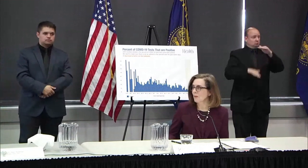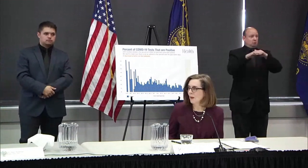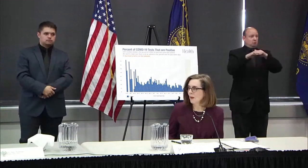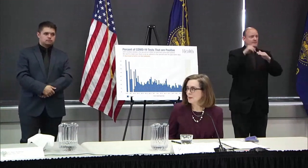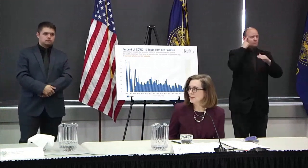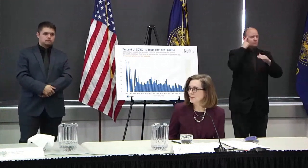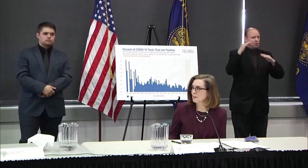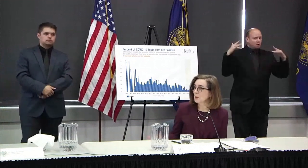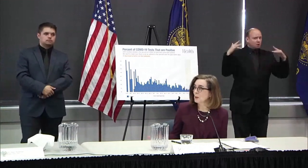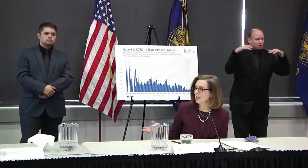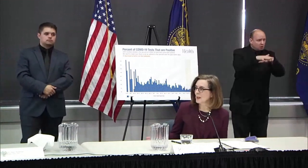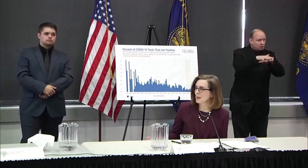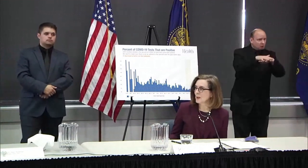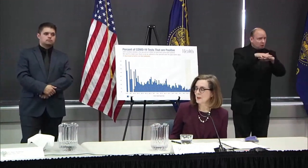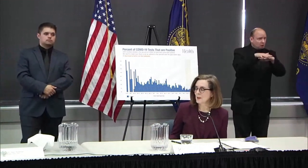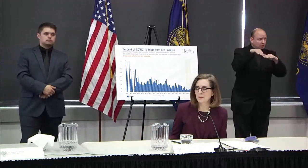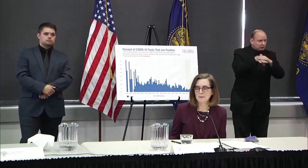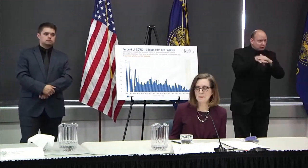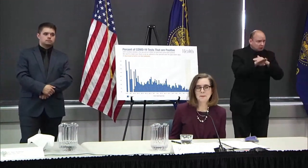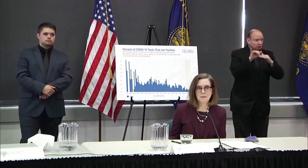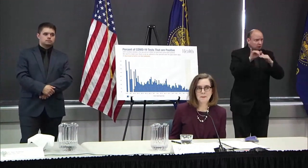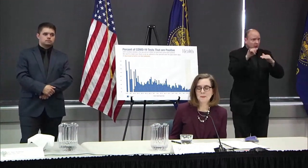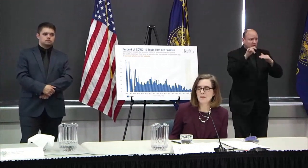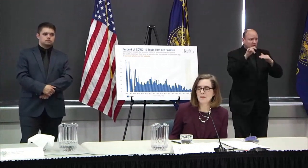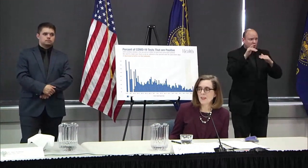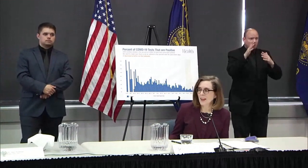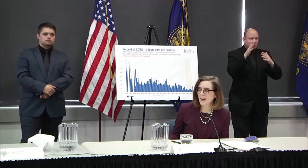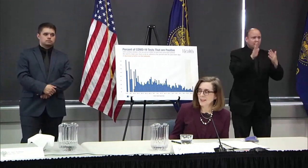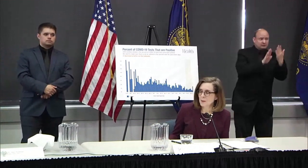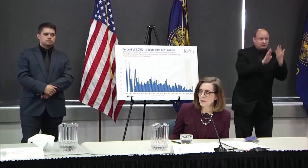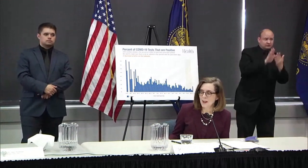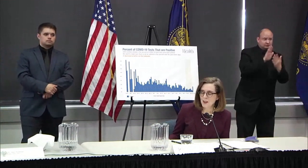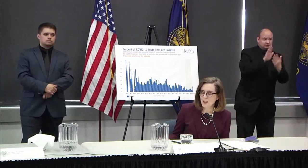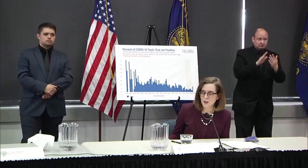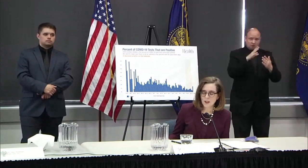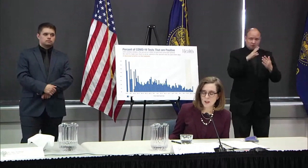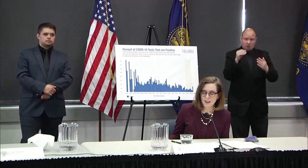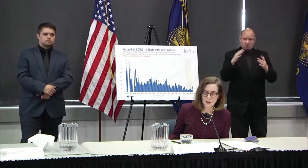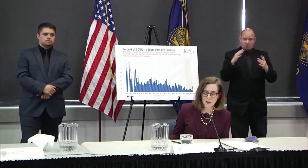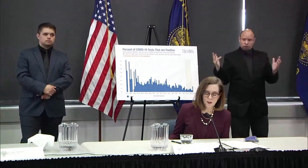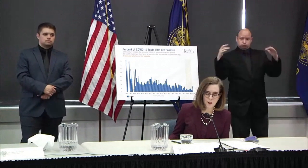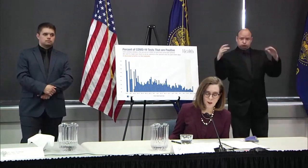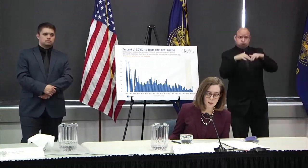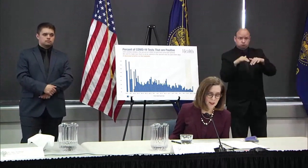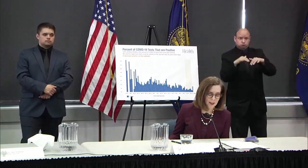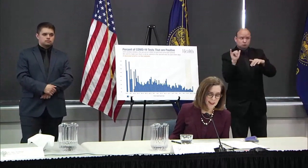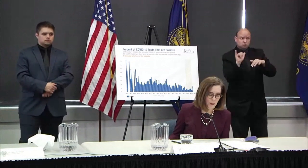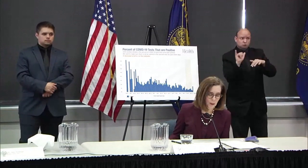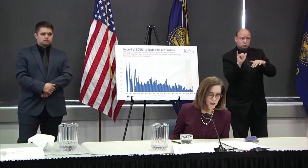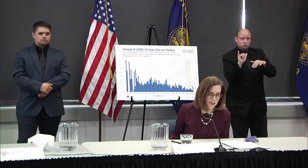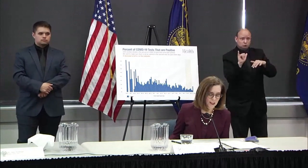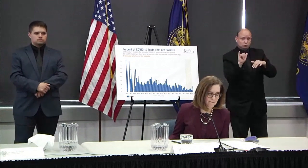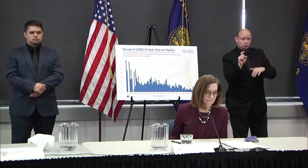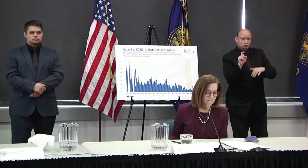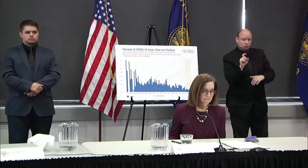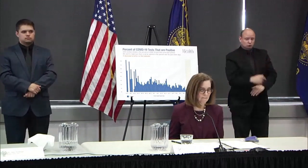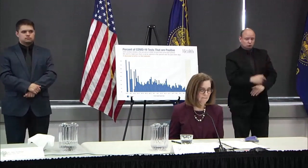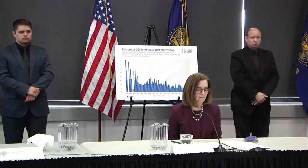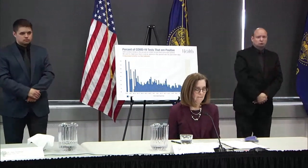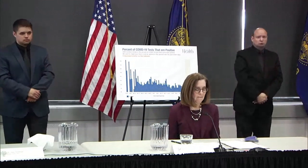gatherings. We'll see that increase. Is that applicable to all gatherings? Thanks. I'm going to have Dr. Sidelinger respond to that